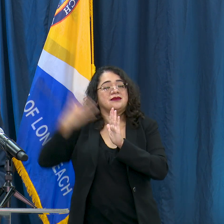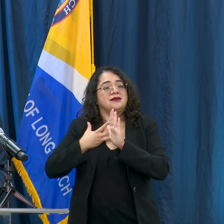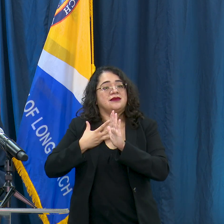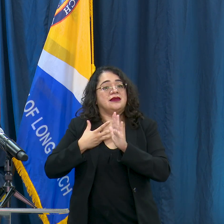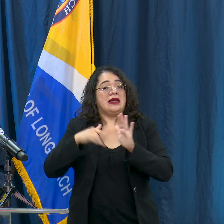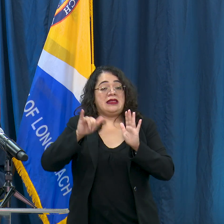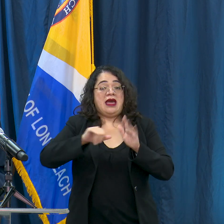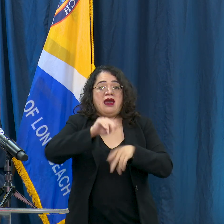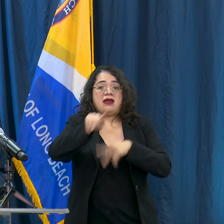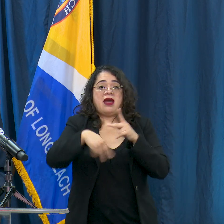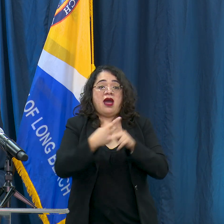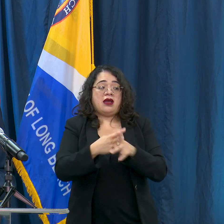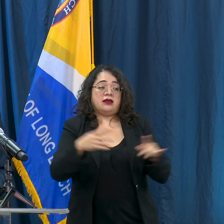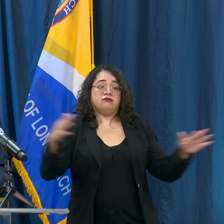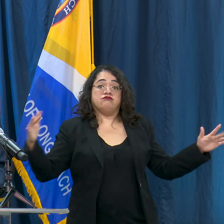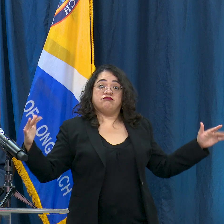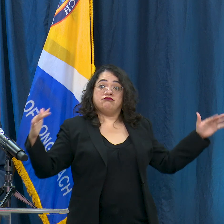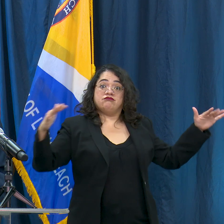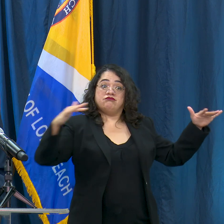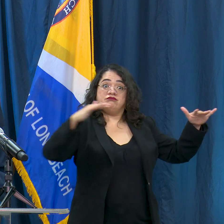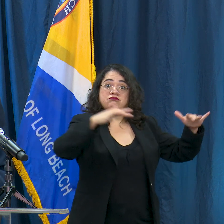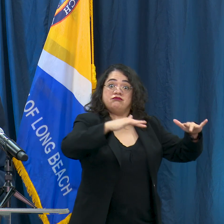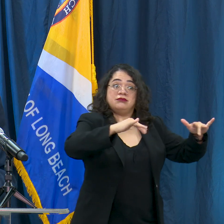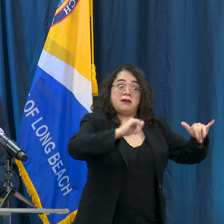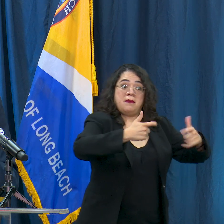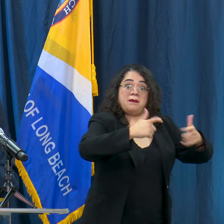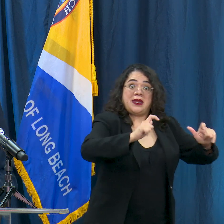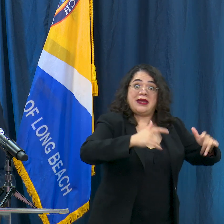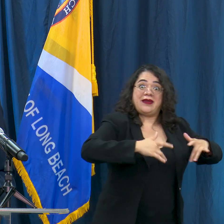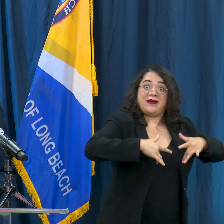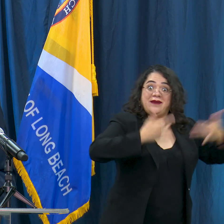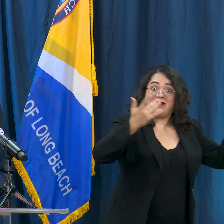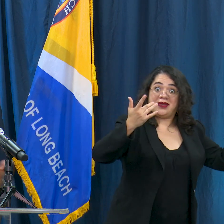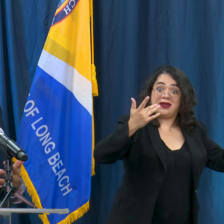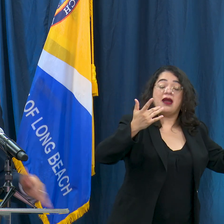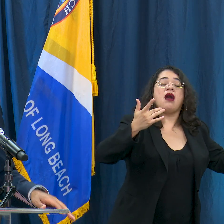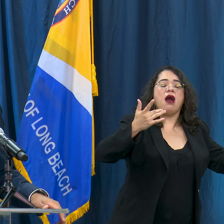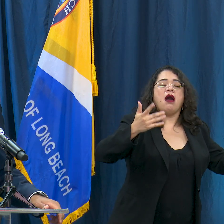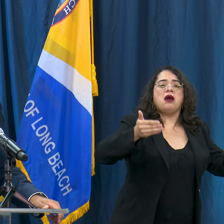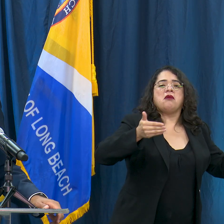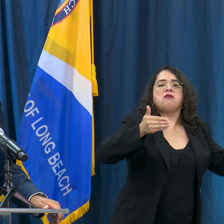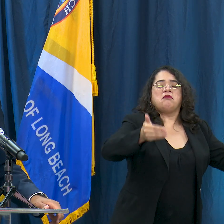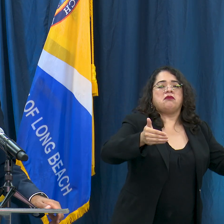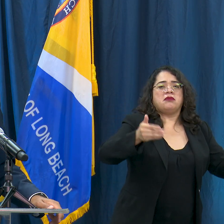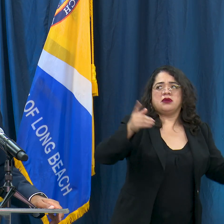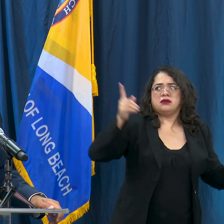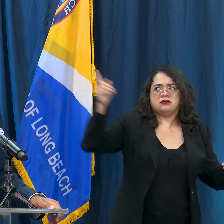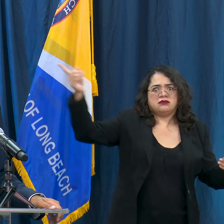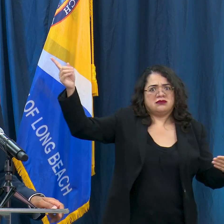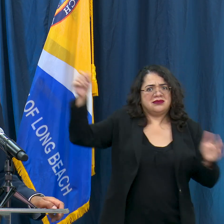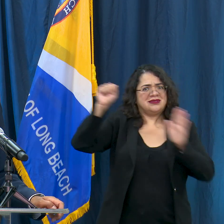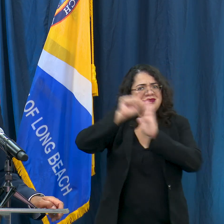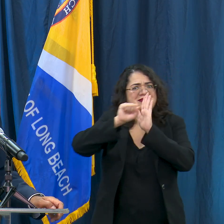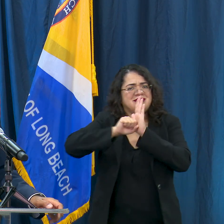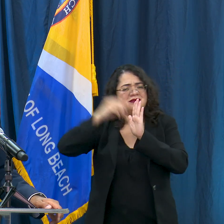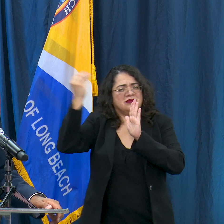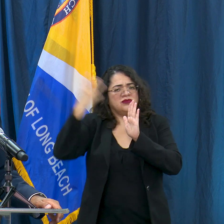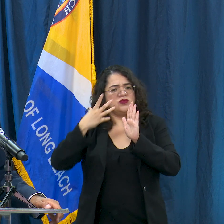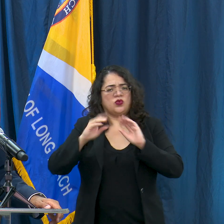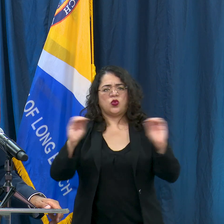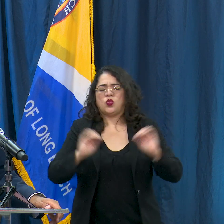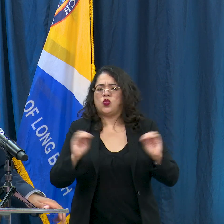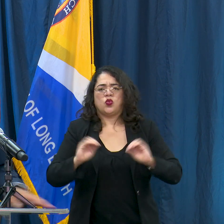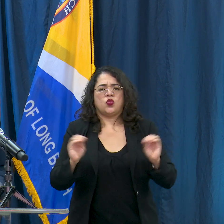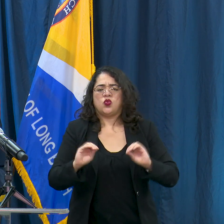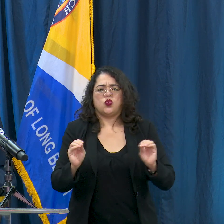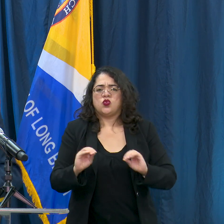and when they allow us to have those types of events, then we could work with the organizations and the community that wants to